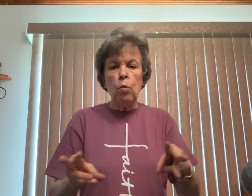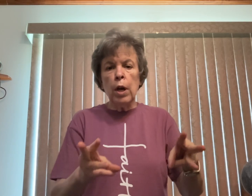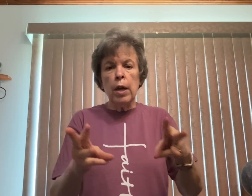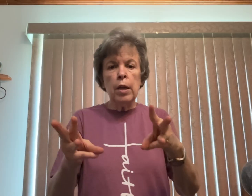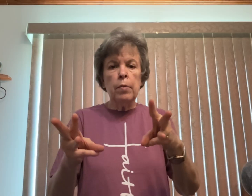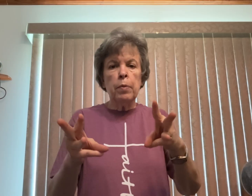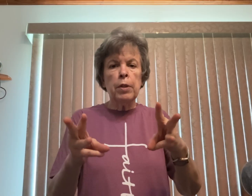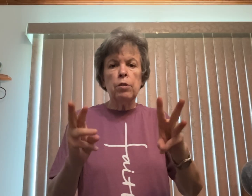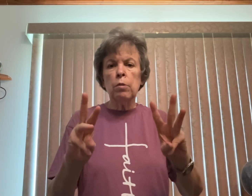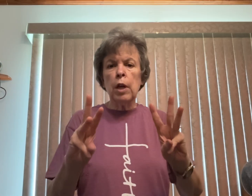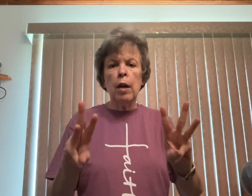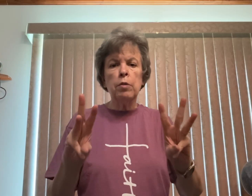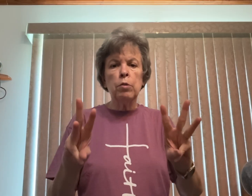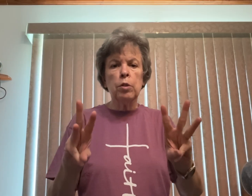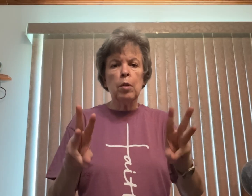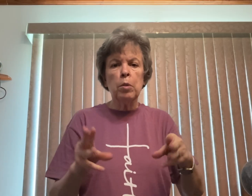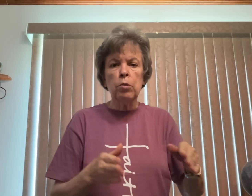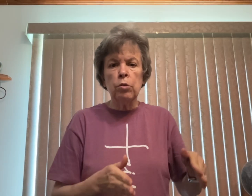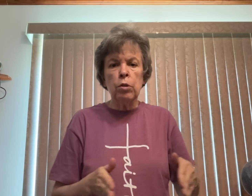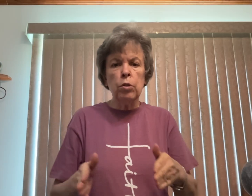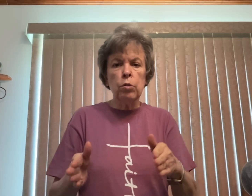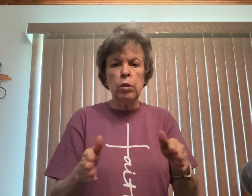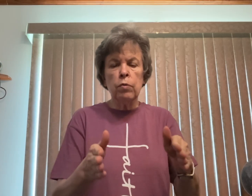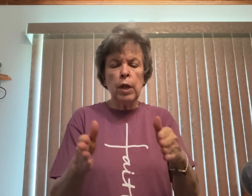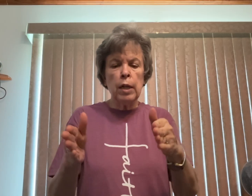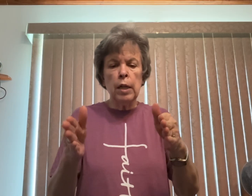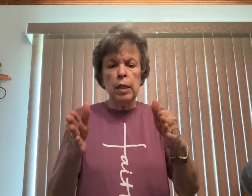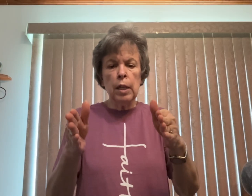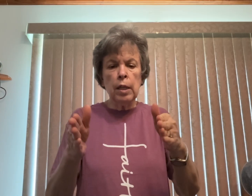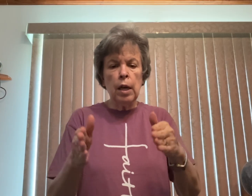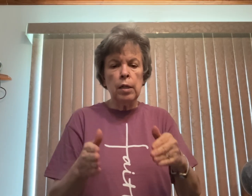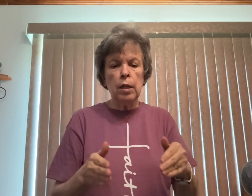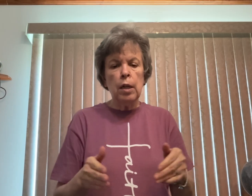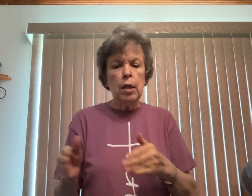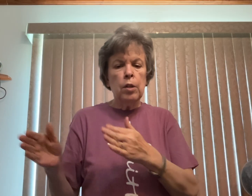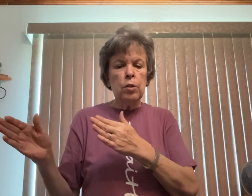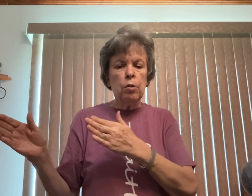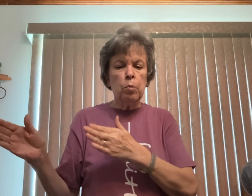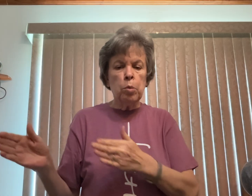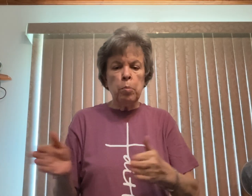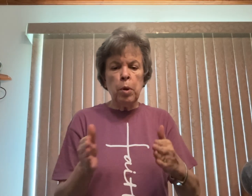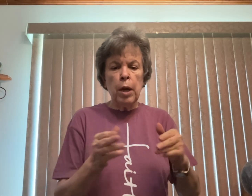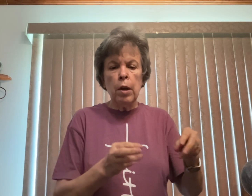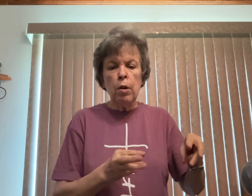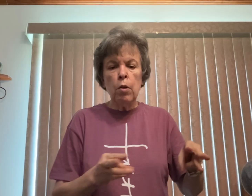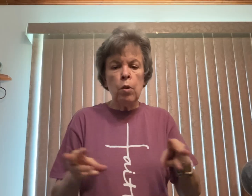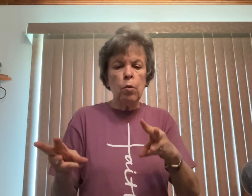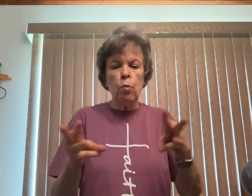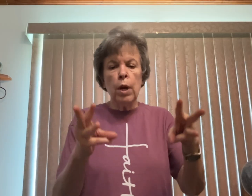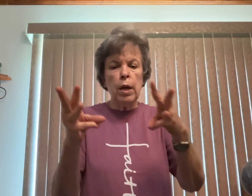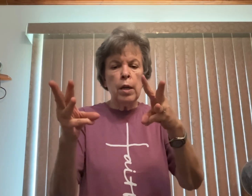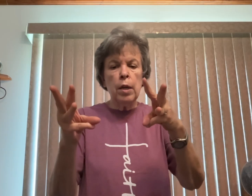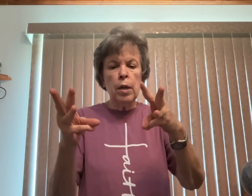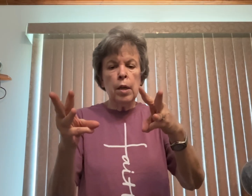way. And you don't have to use W's, you can use the flat hand like that. So prepare the way